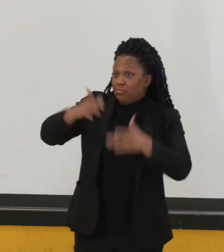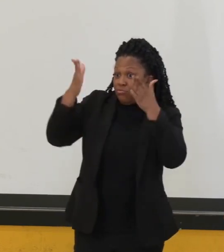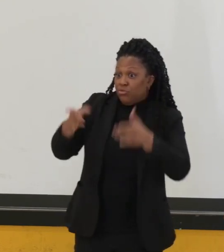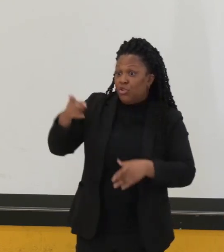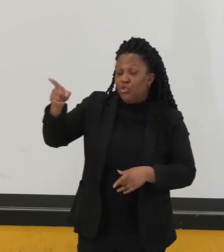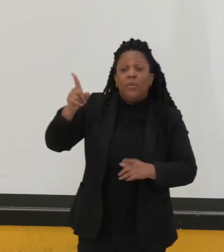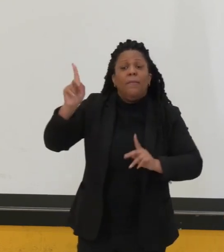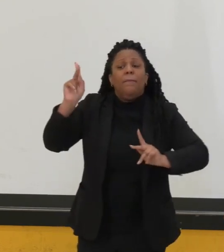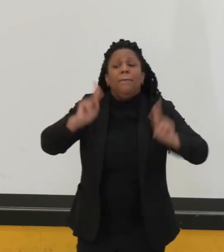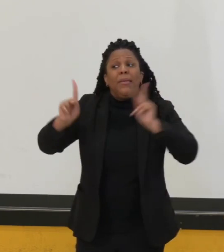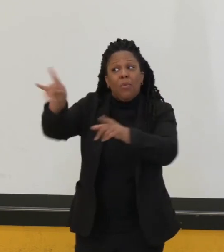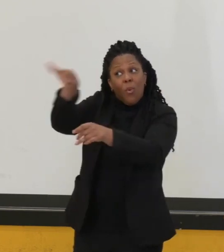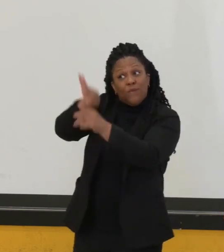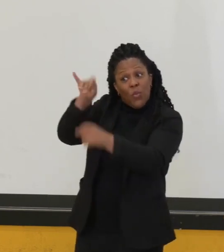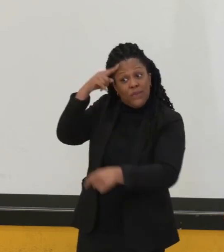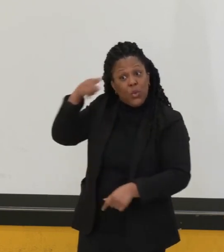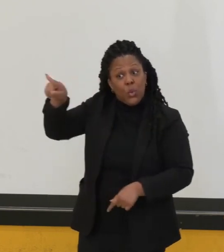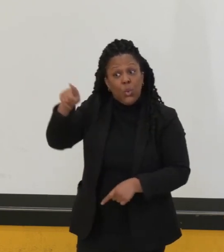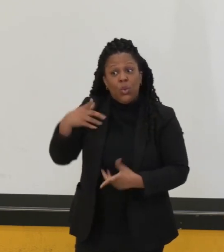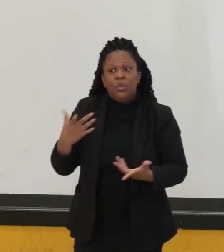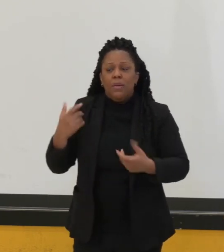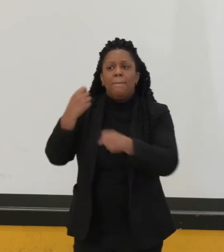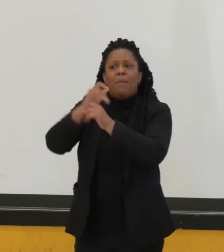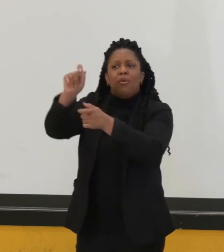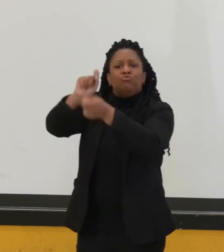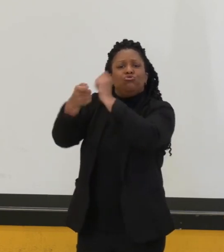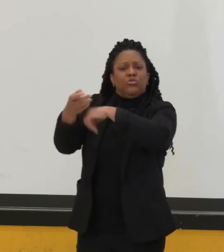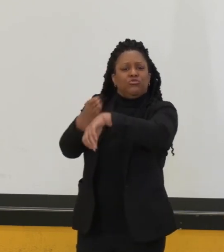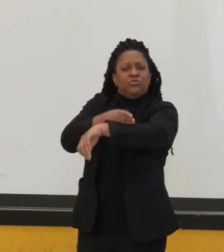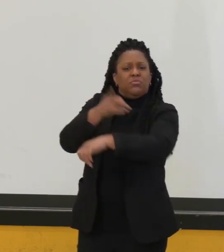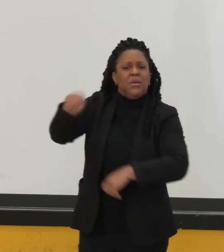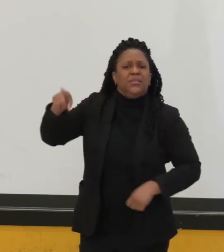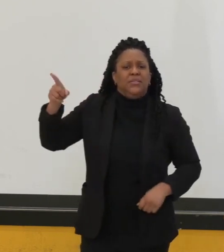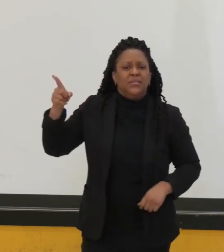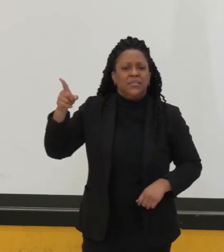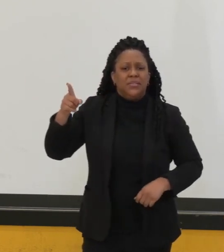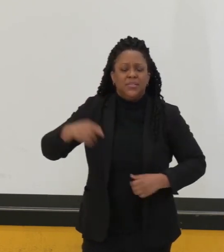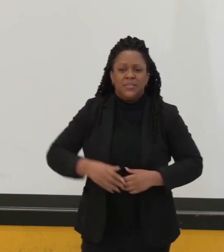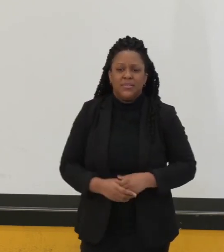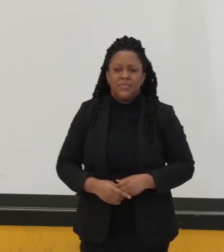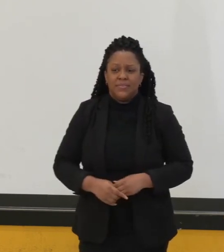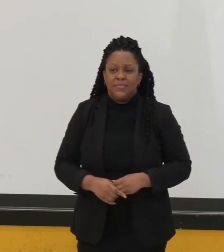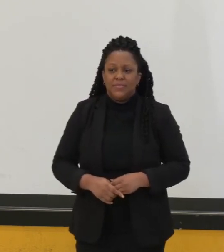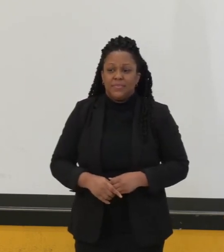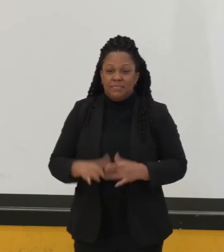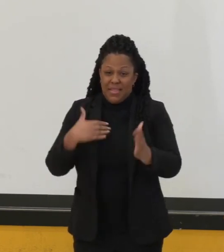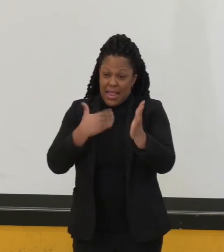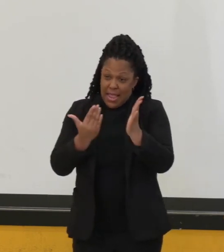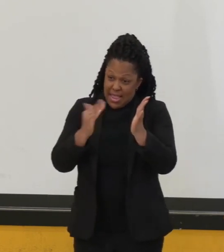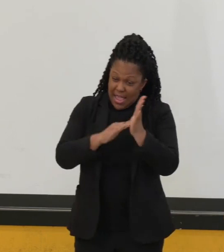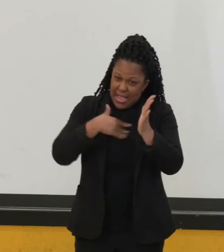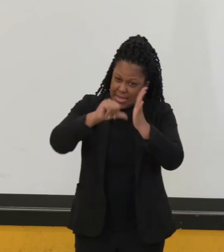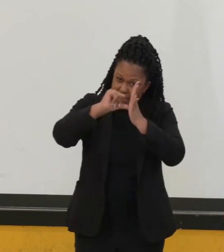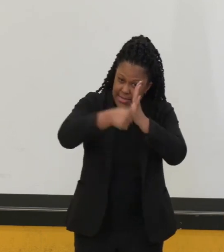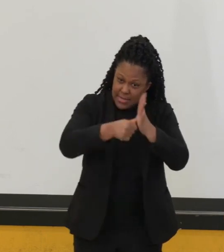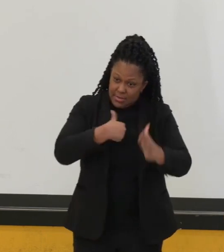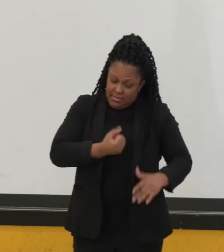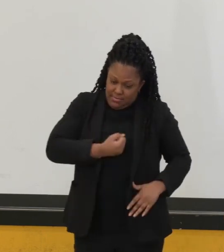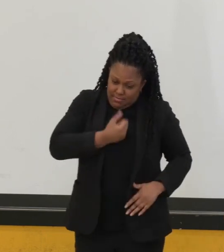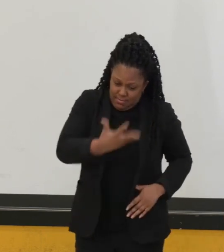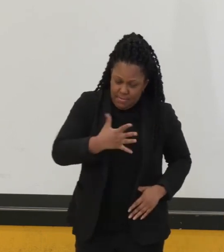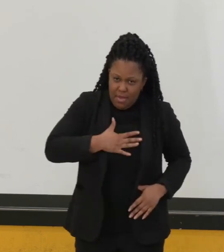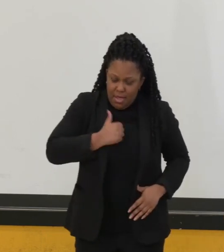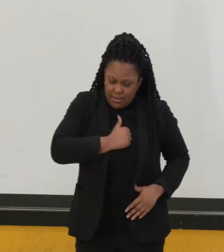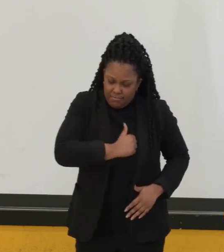listen and willing to make those changes. So I want to, again, express my deepest condolences to the Wright family, but make